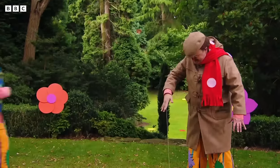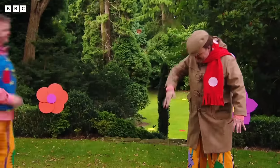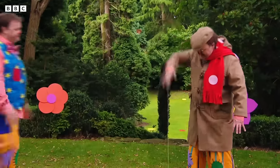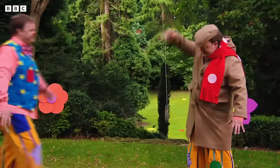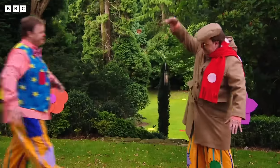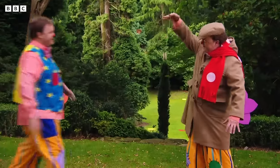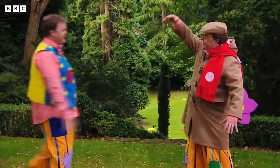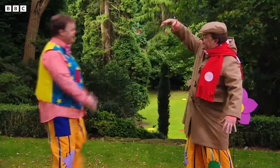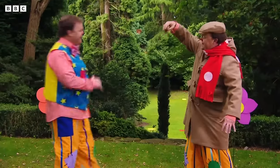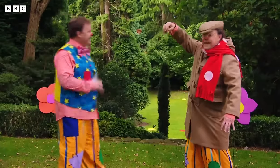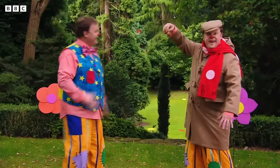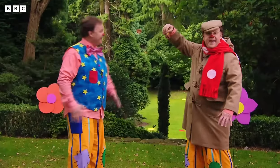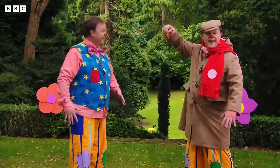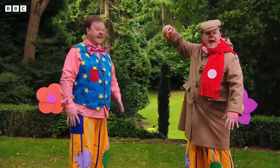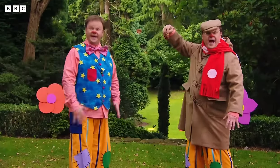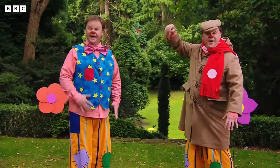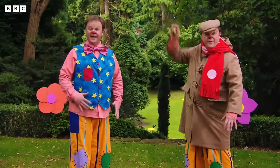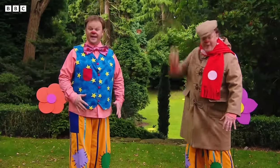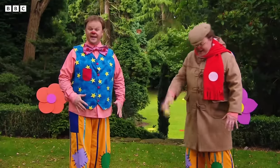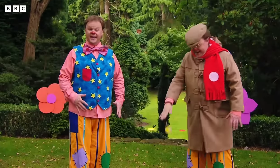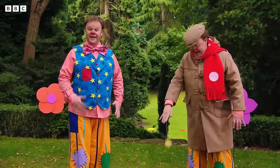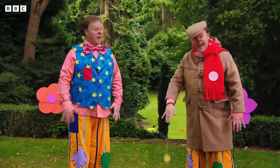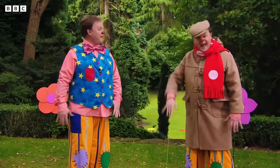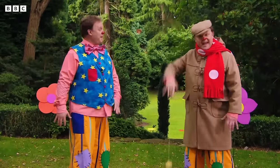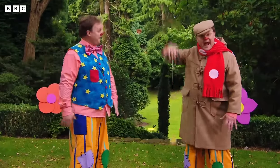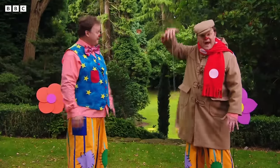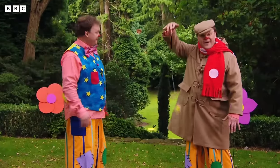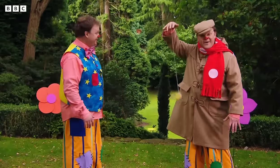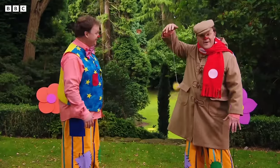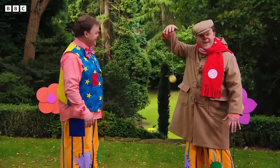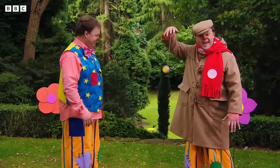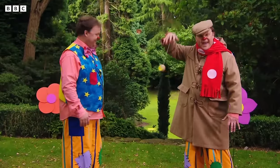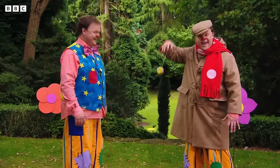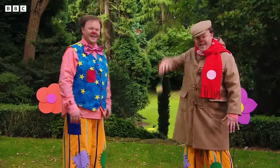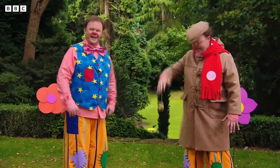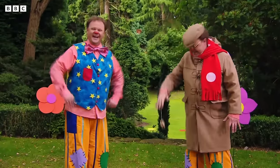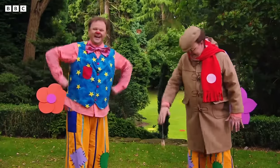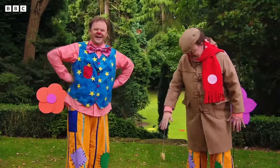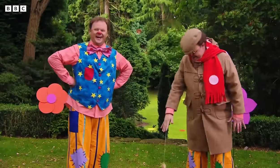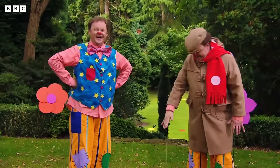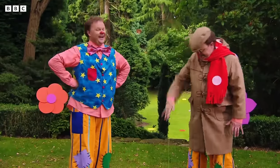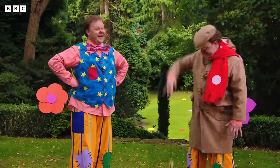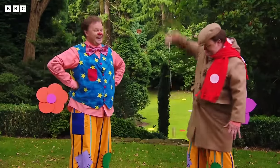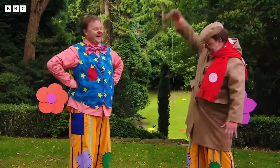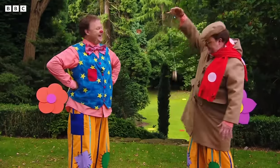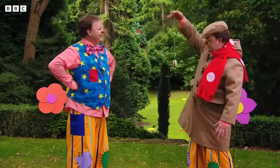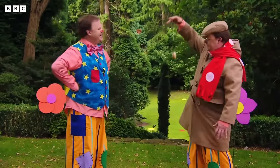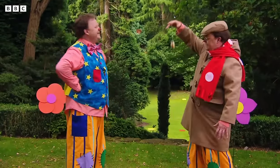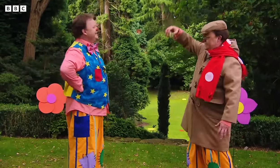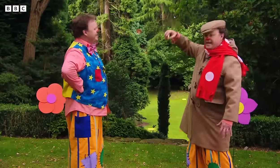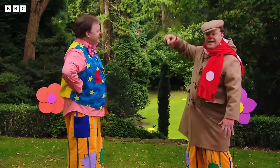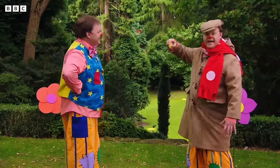Hello, Grandad Tumble. Oh, hello. Are you playing with a yo-yo, Grandad